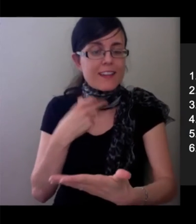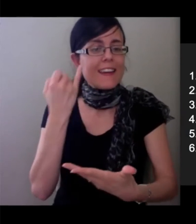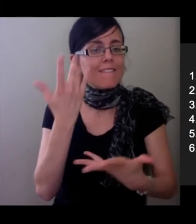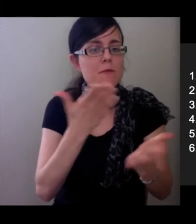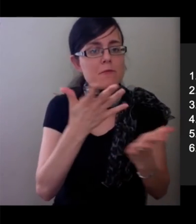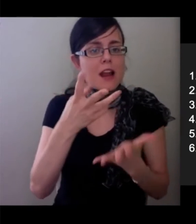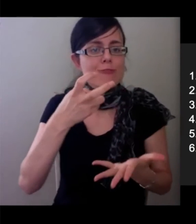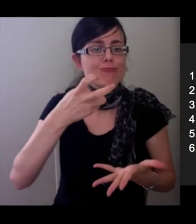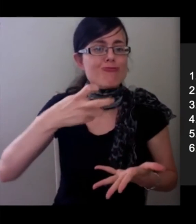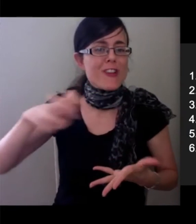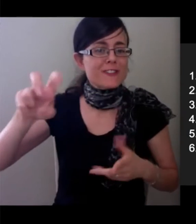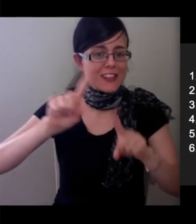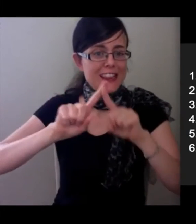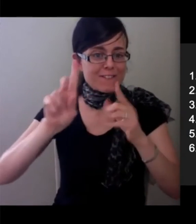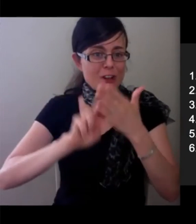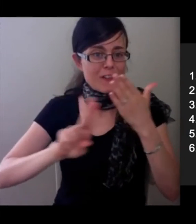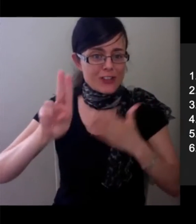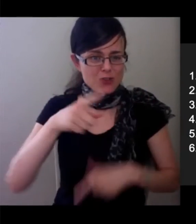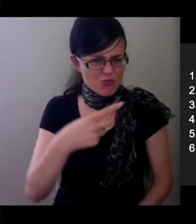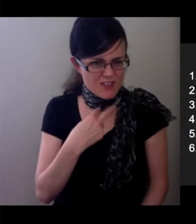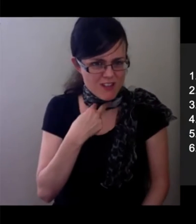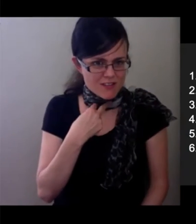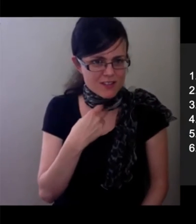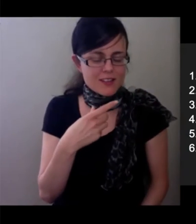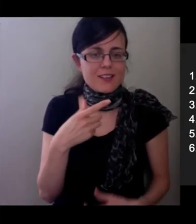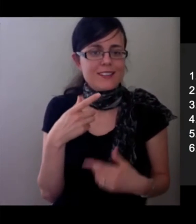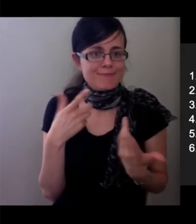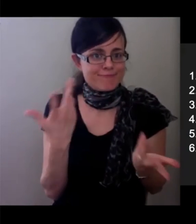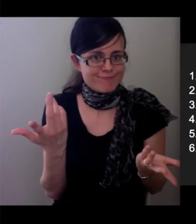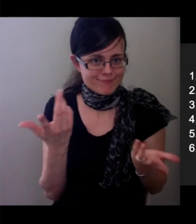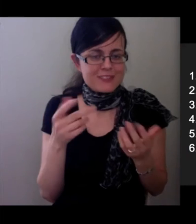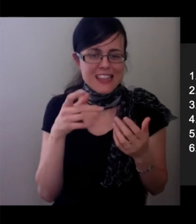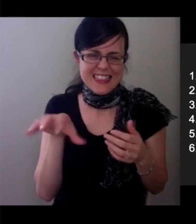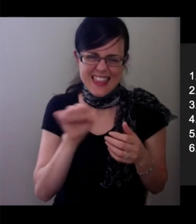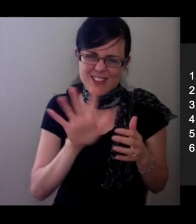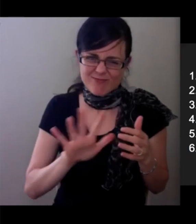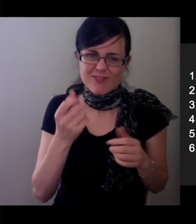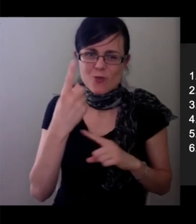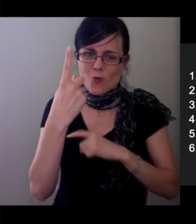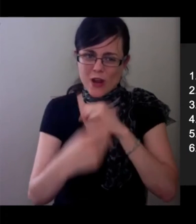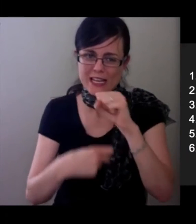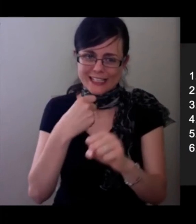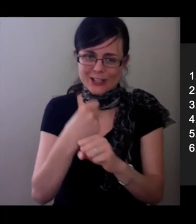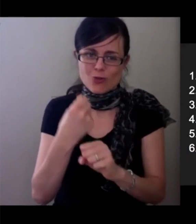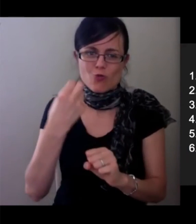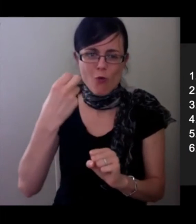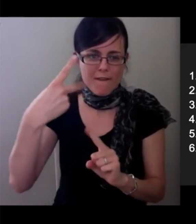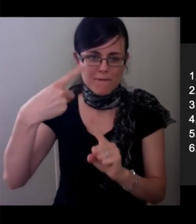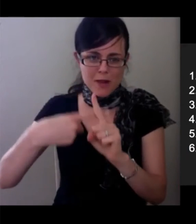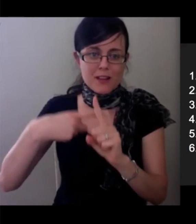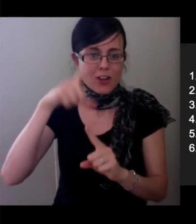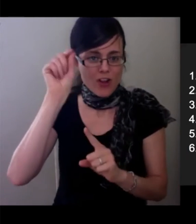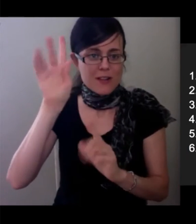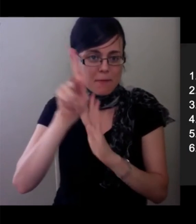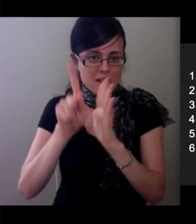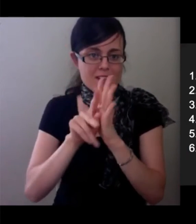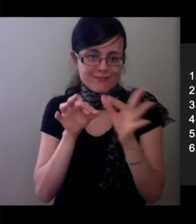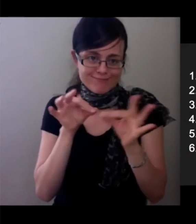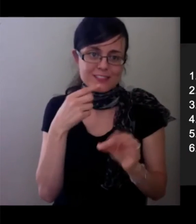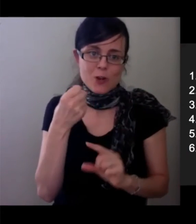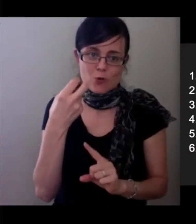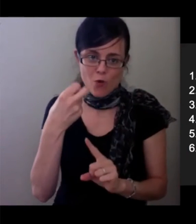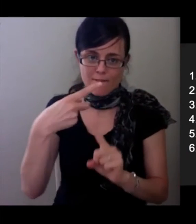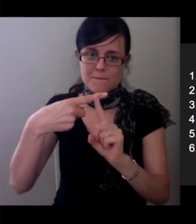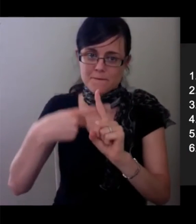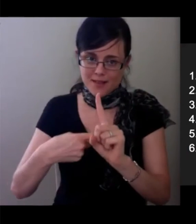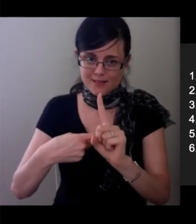a professor has an XF on your transcript as a grade and you try to transfer to another university, it's very difficult. You can